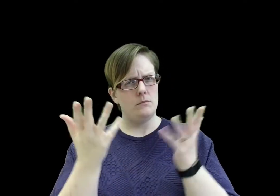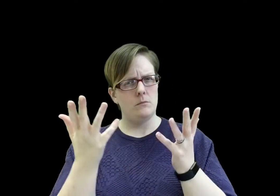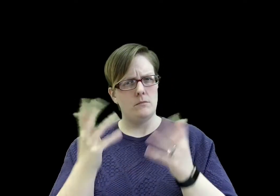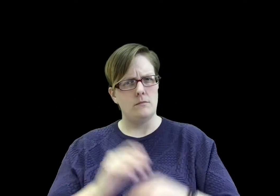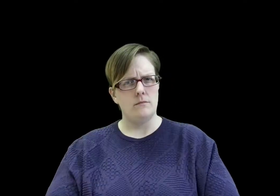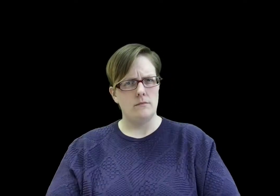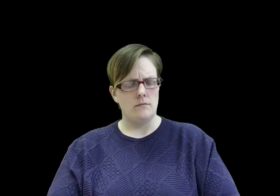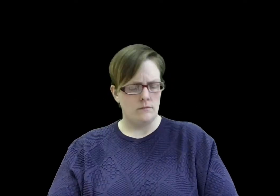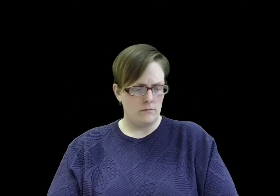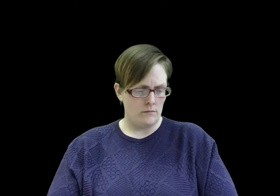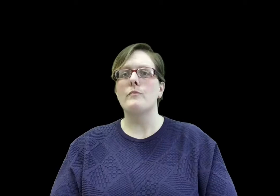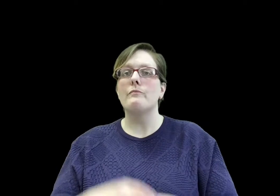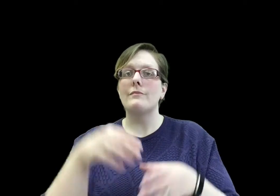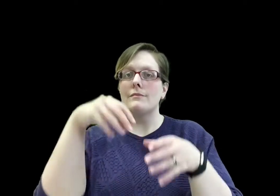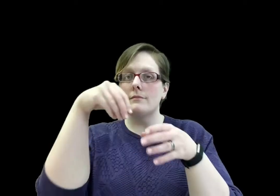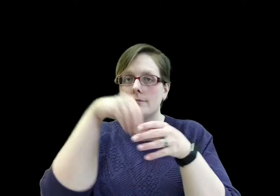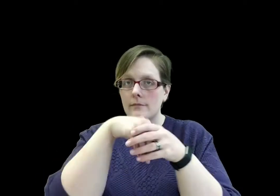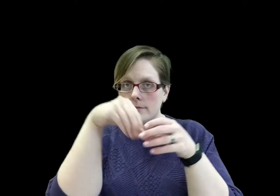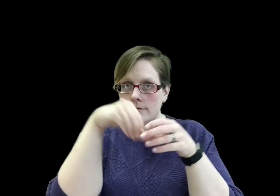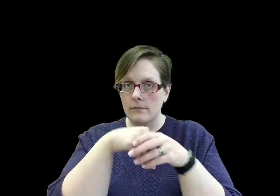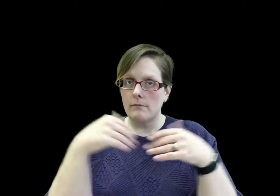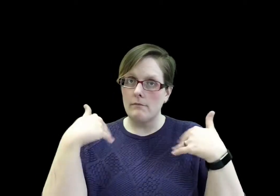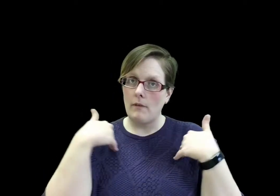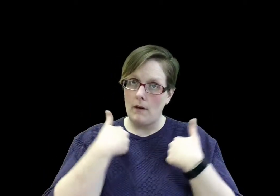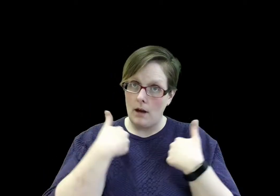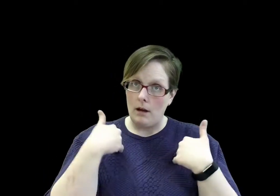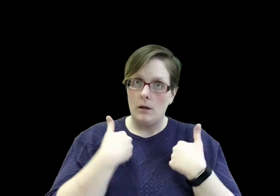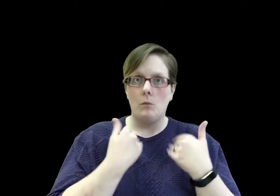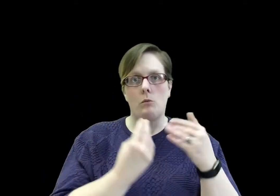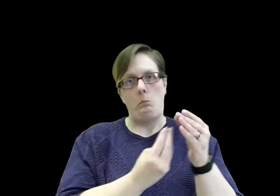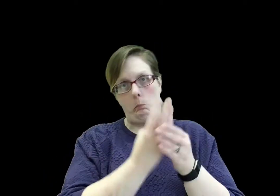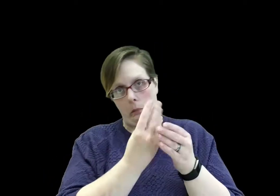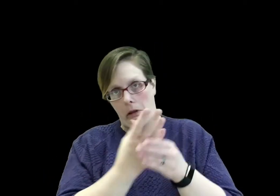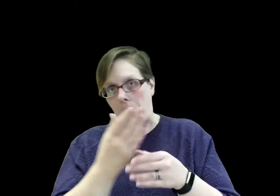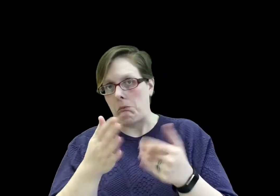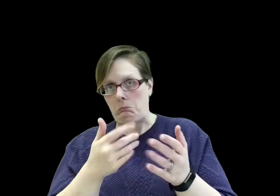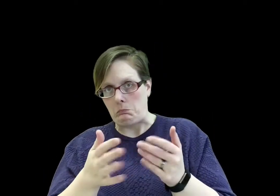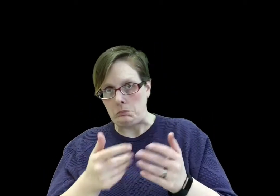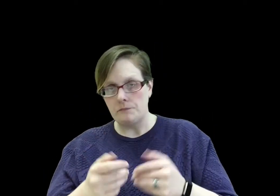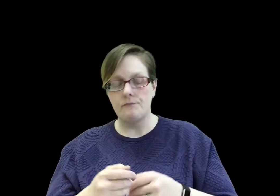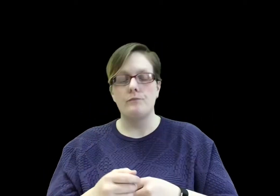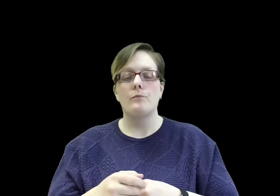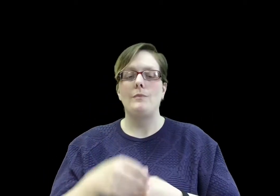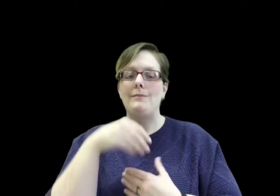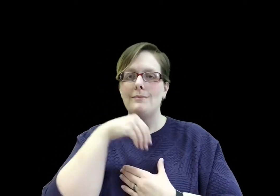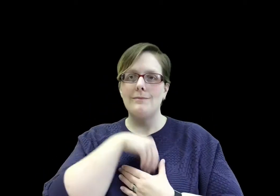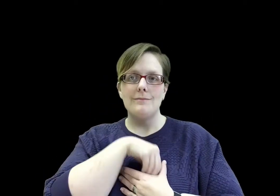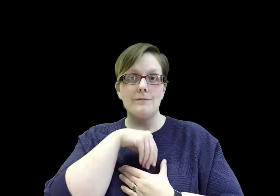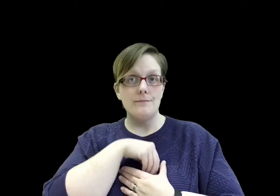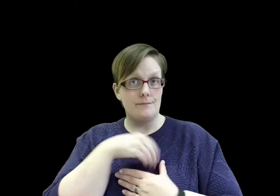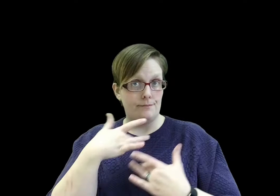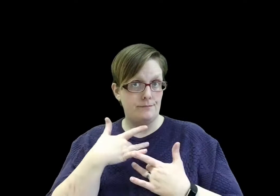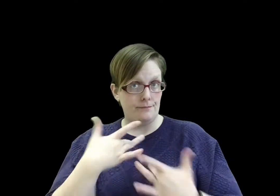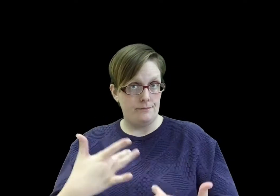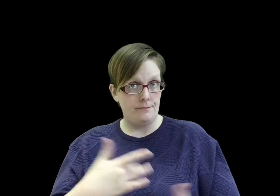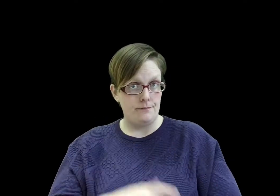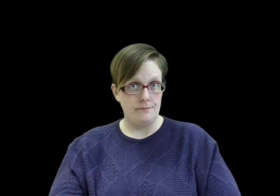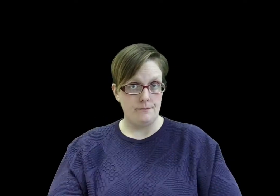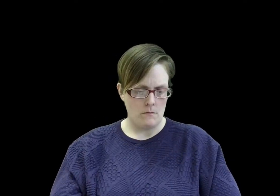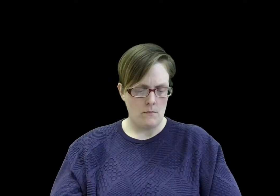What does that mean exactly? Well, inside animals, plants, any living thing, they